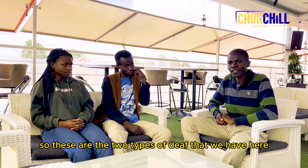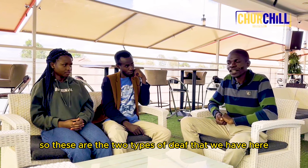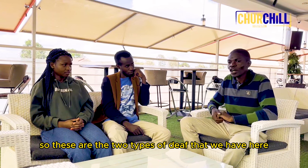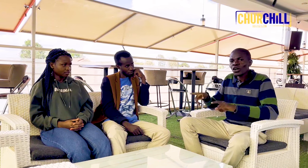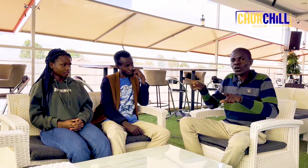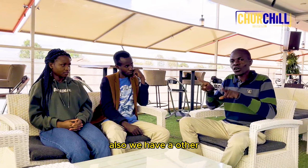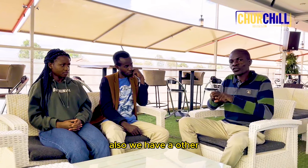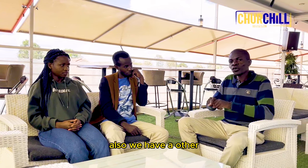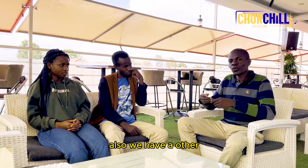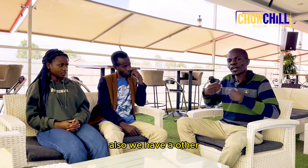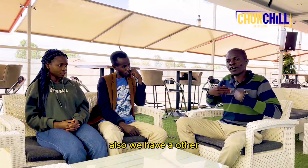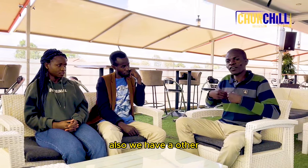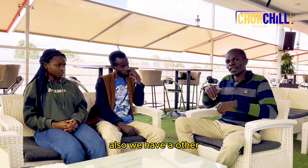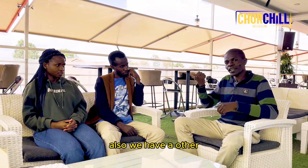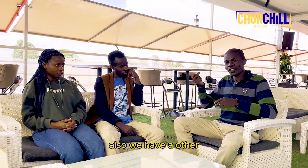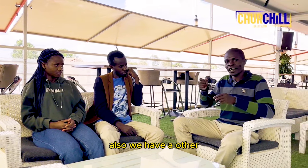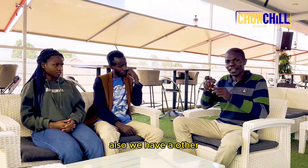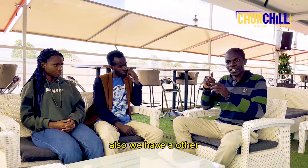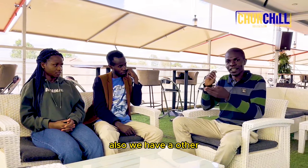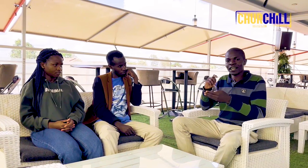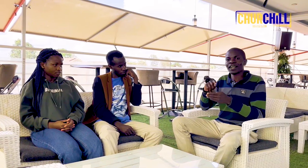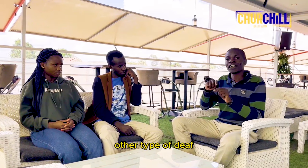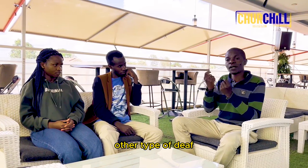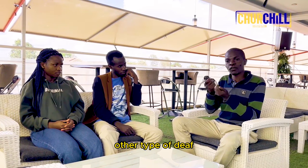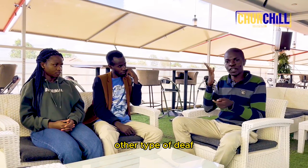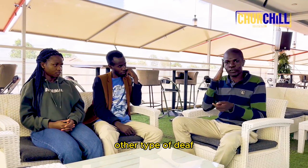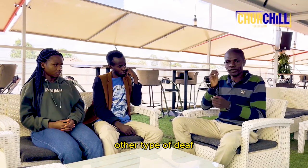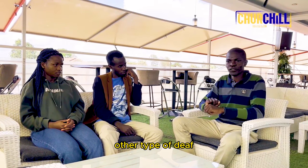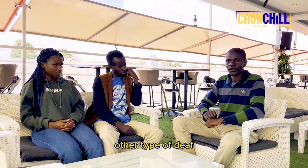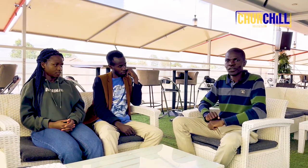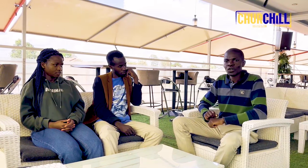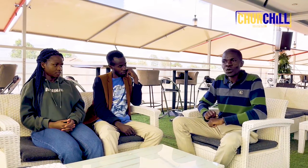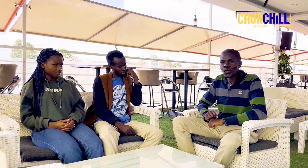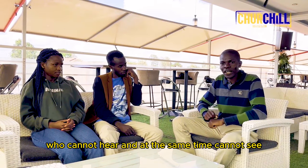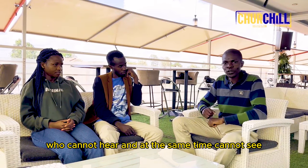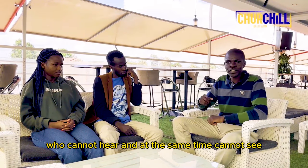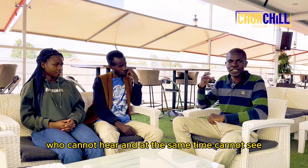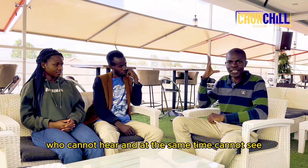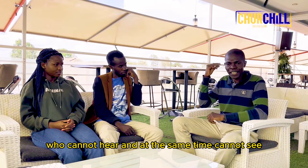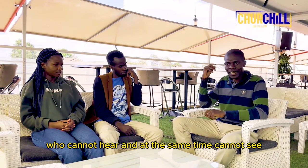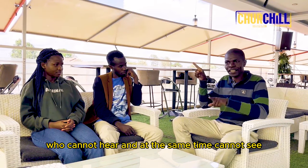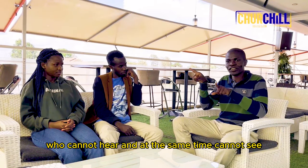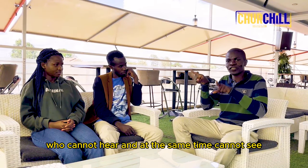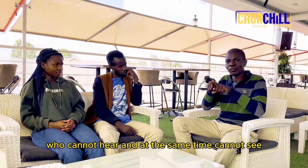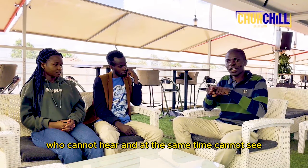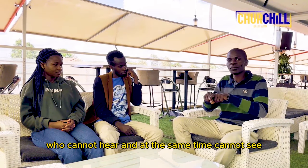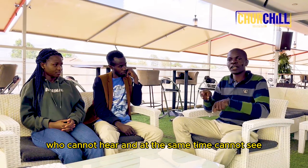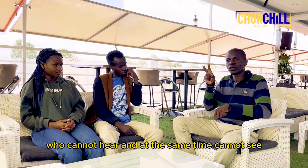Also, we have other types of deaf who cannot hear and at the same time cannot